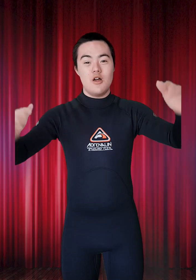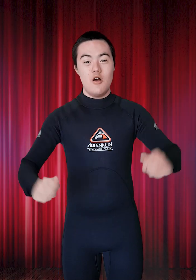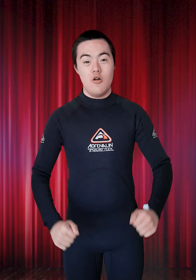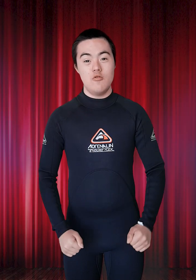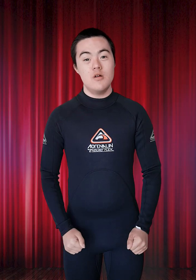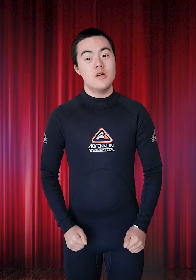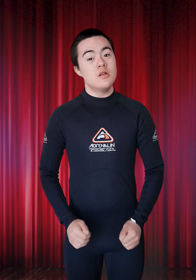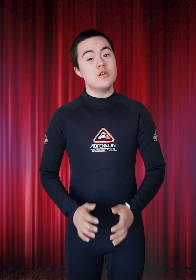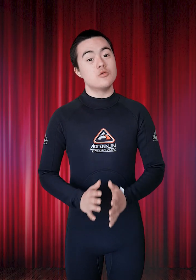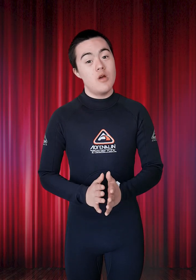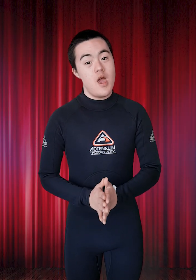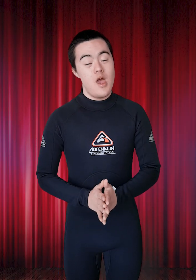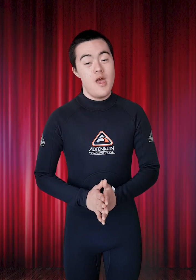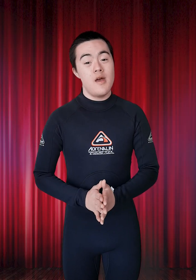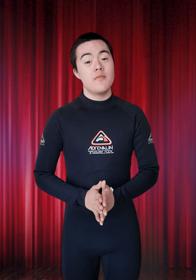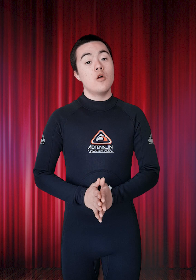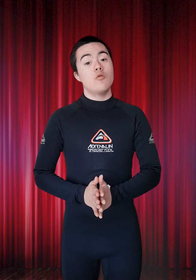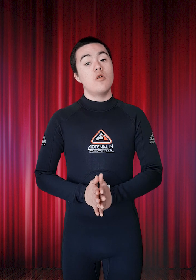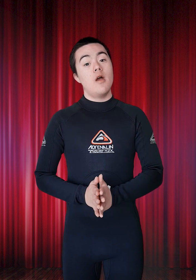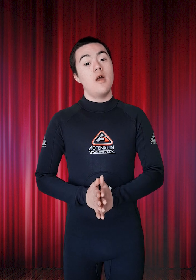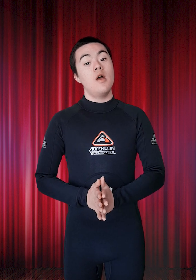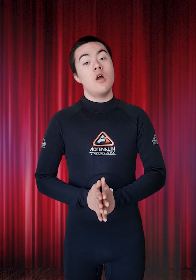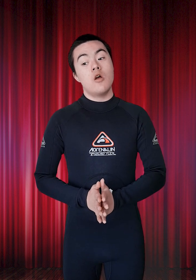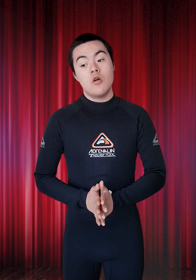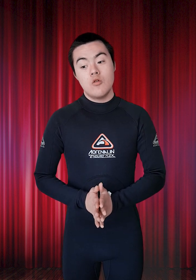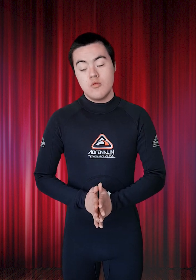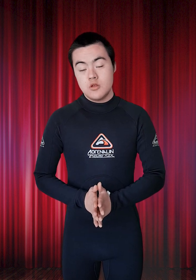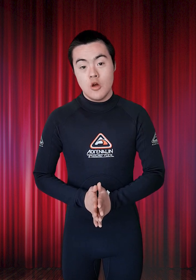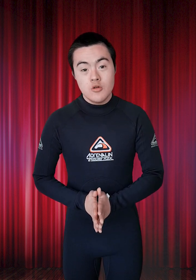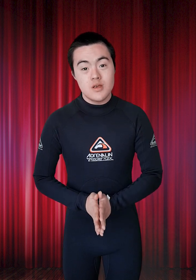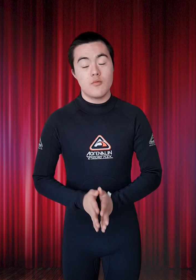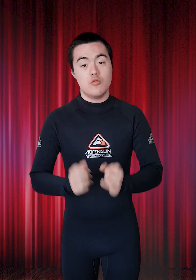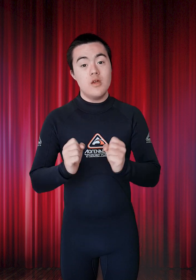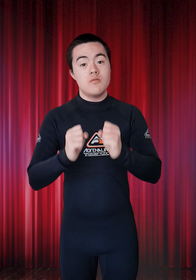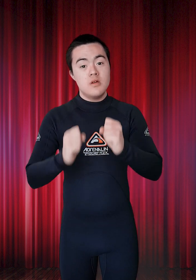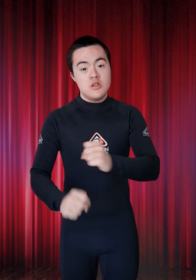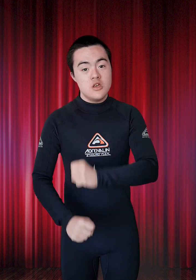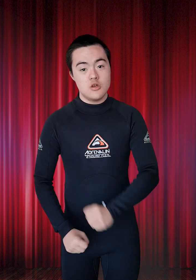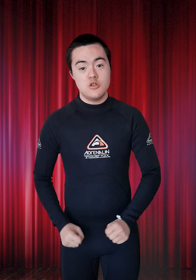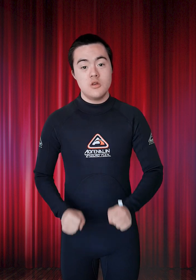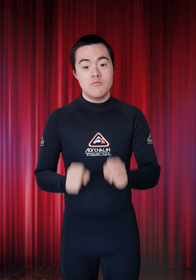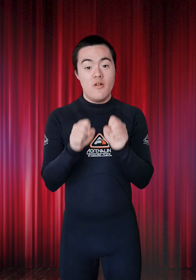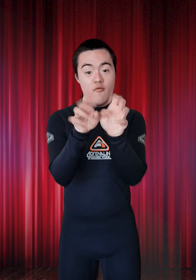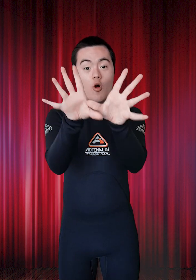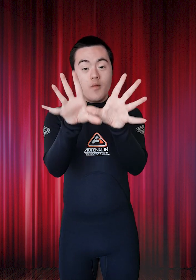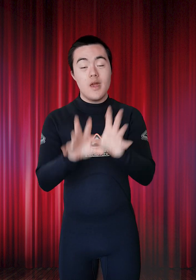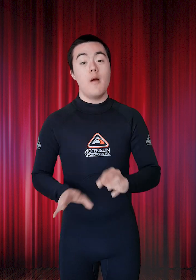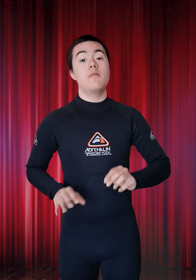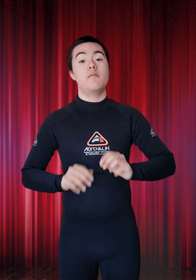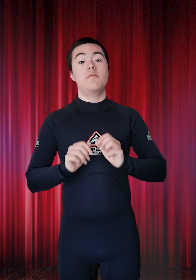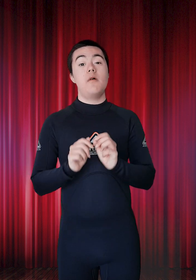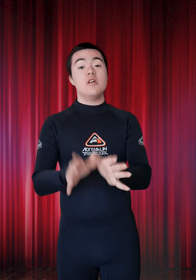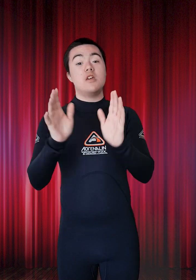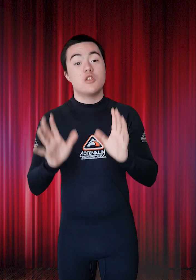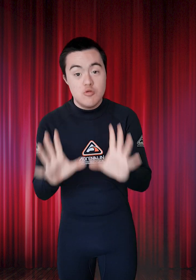show. This is where we show some great magicians performing magic